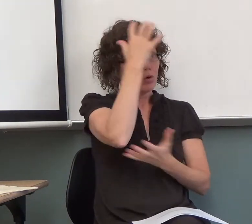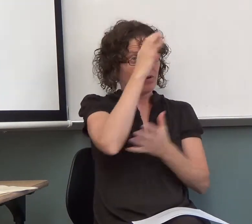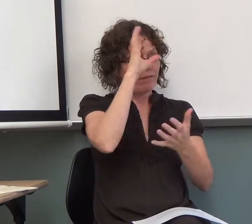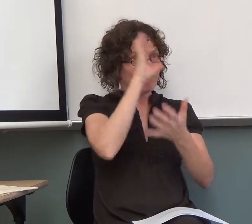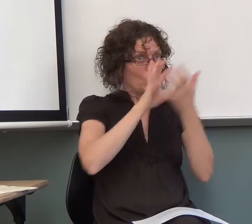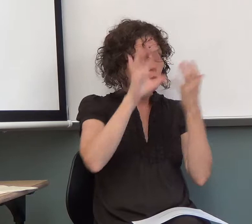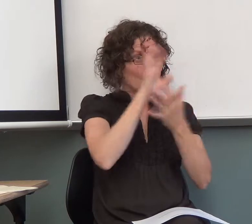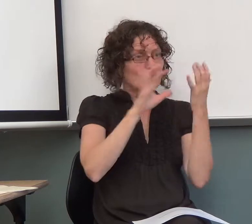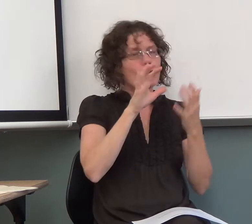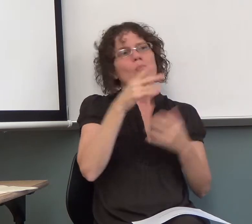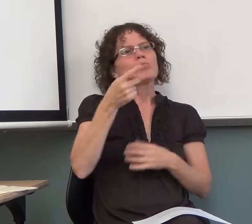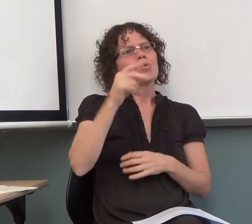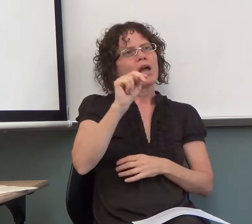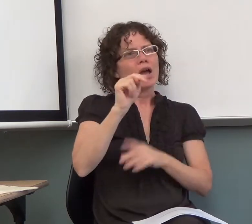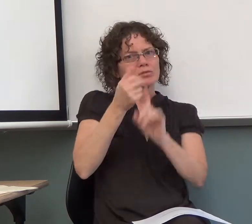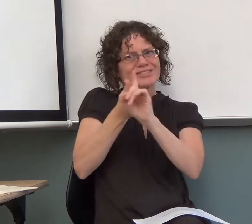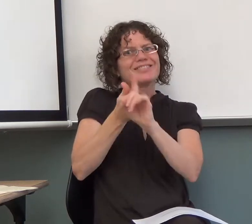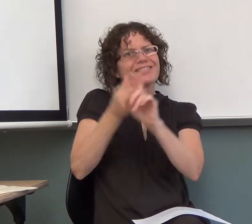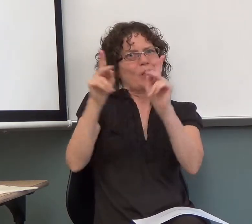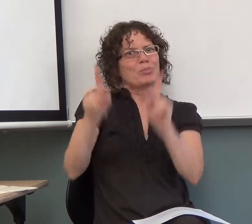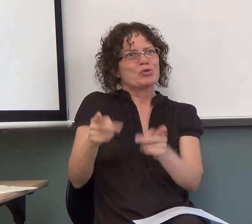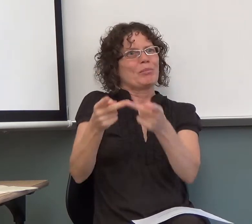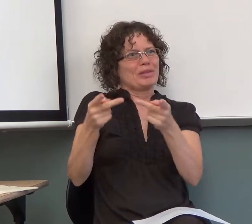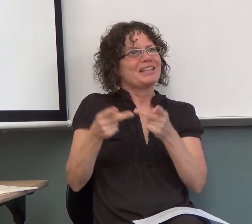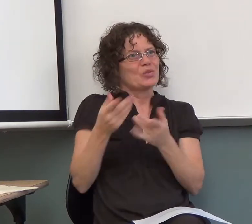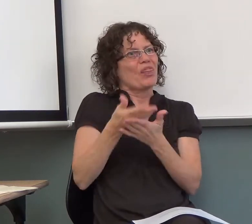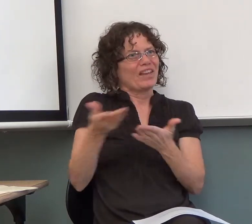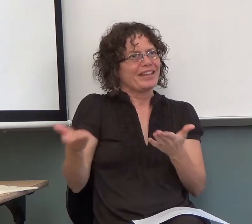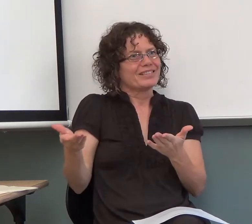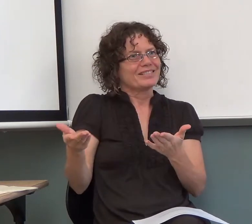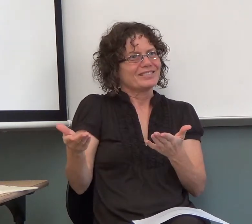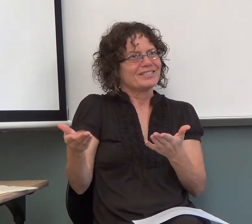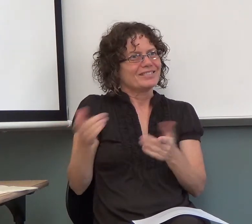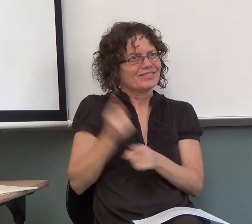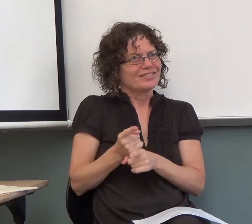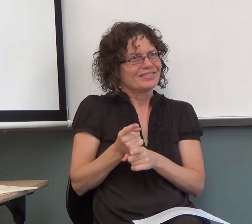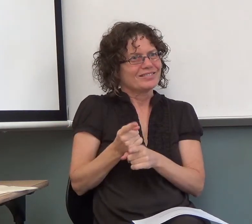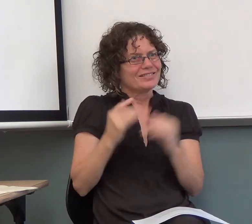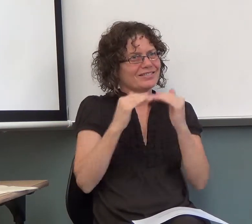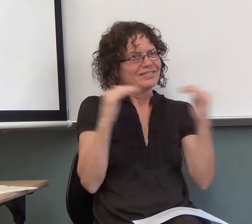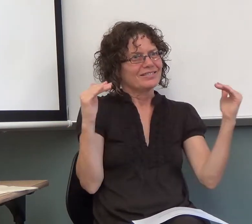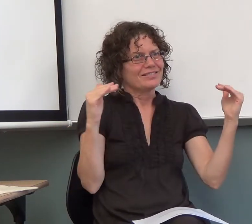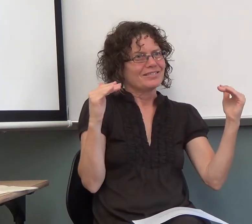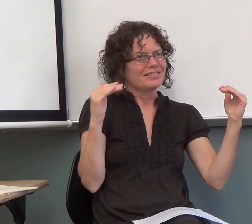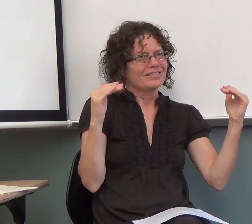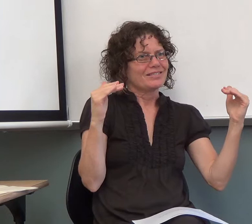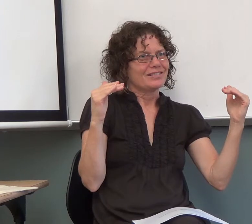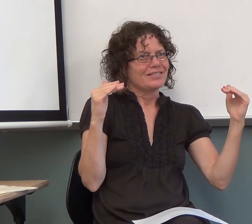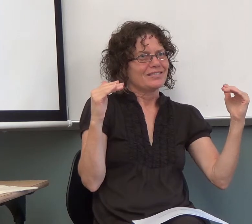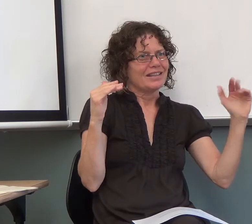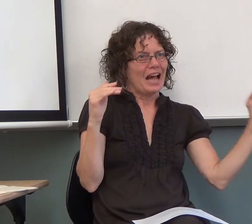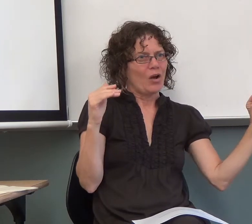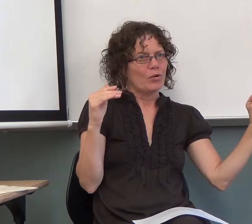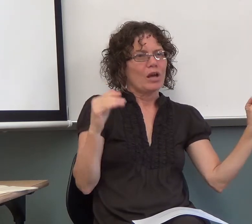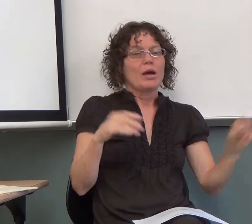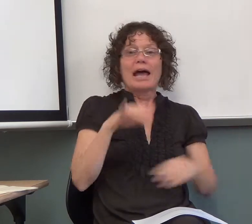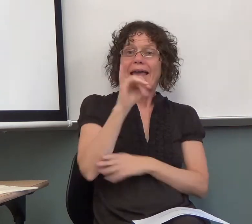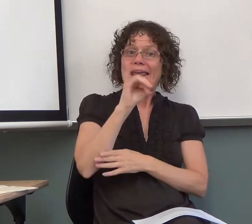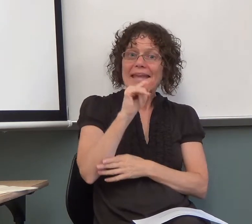pronouns are a person, place, or thing, aren't they? Yeah. They are. They're a person, place, or thing. But it, and I, and